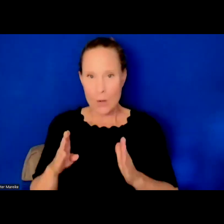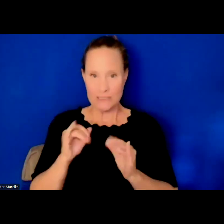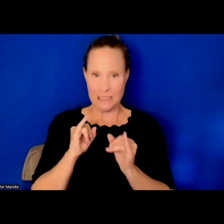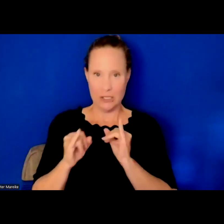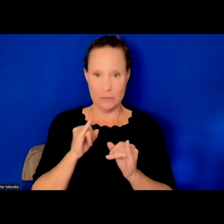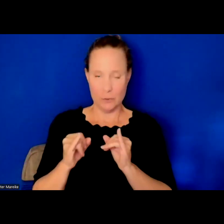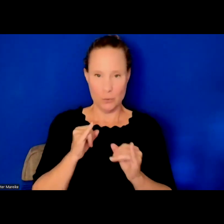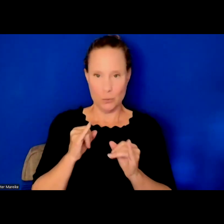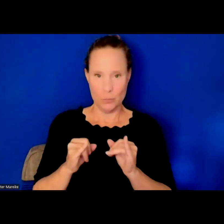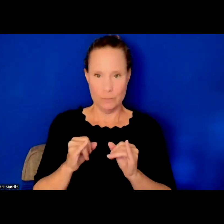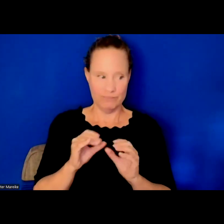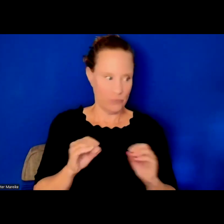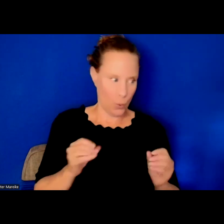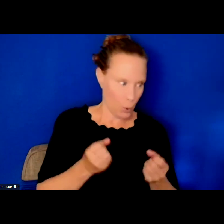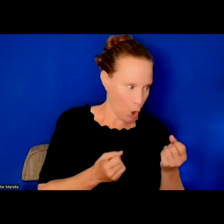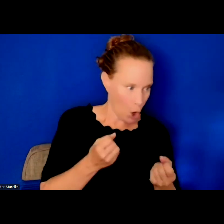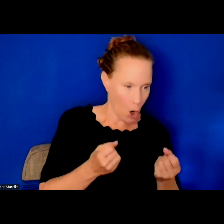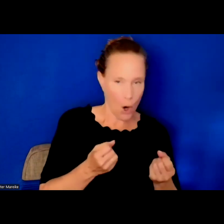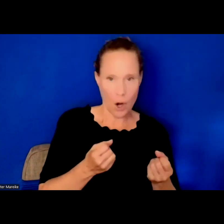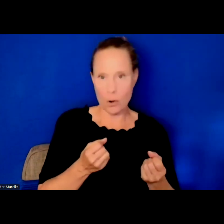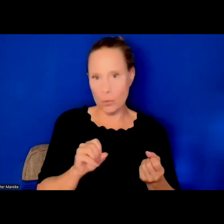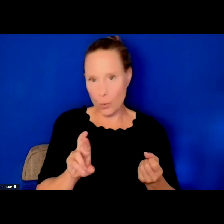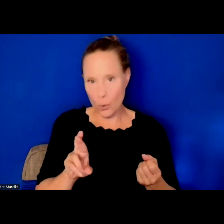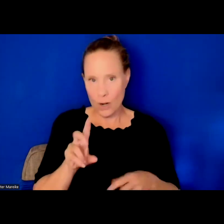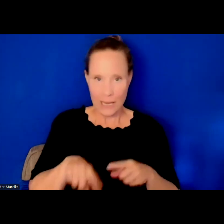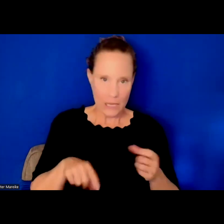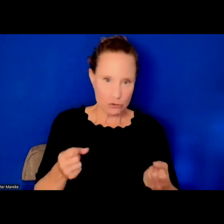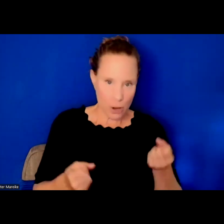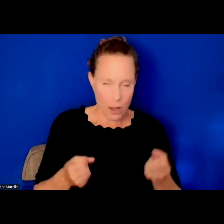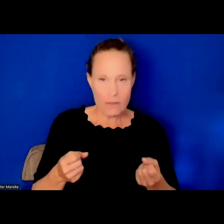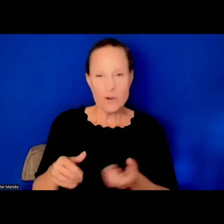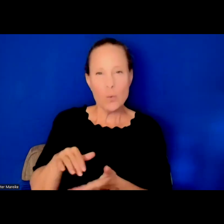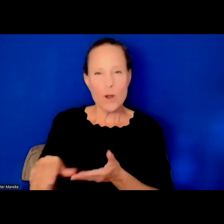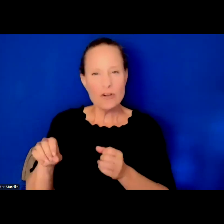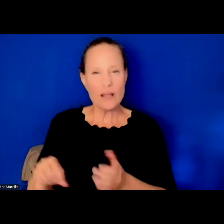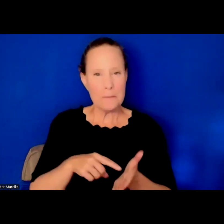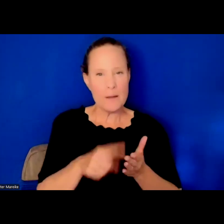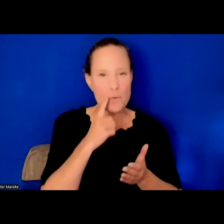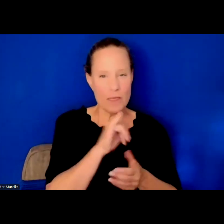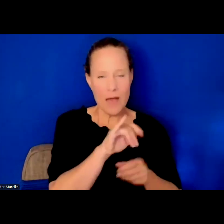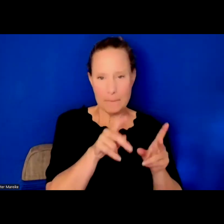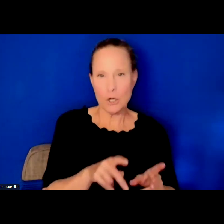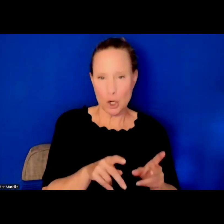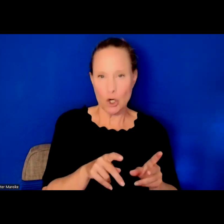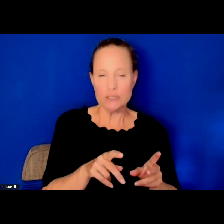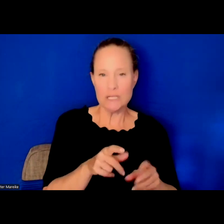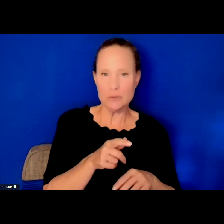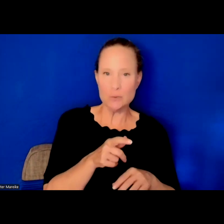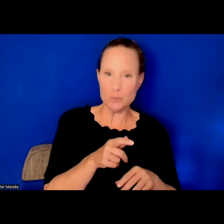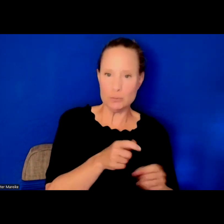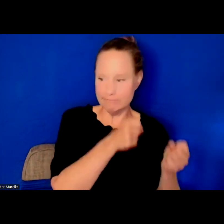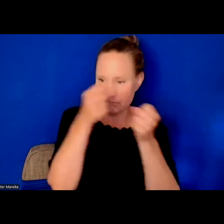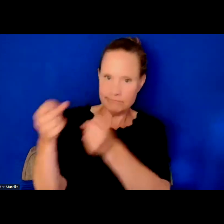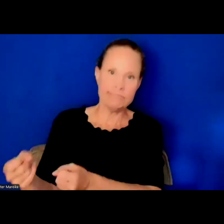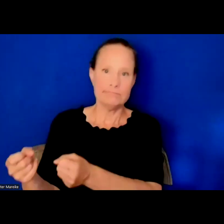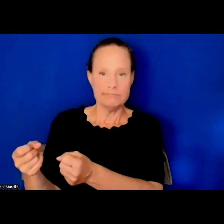drive. The waiver could pay for that person who's engaged in care management under the social care network to